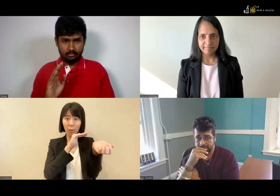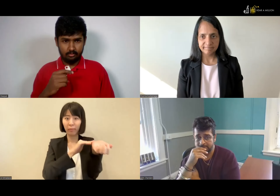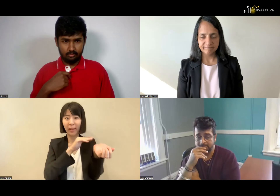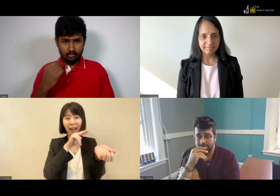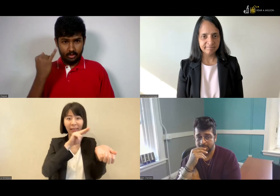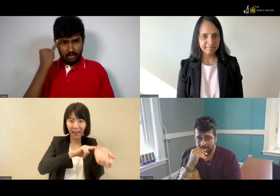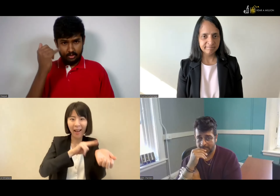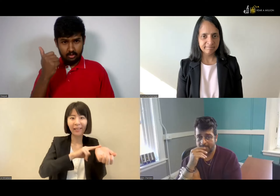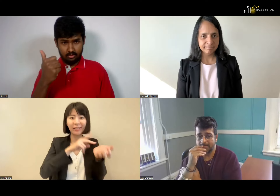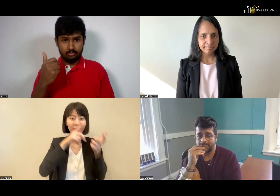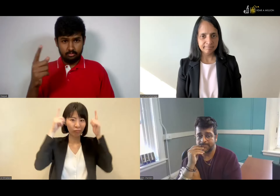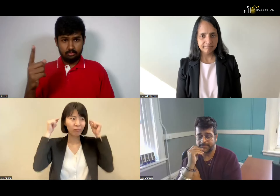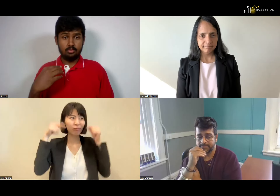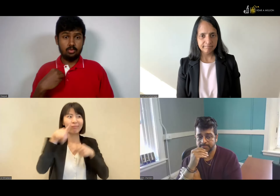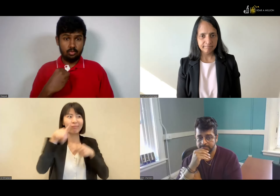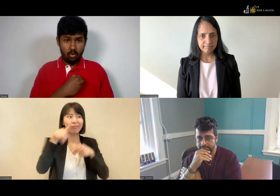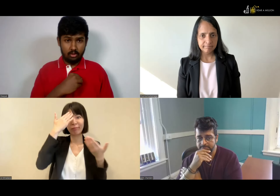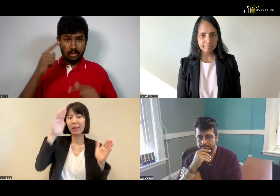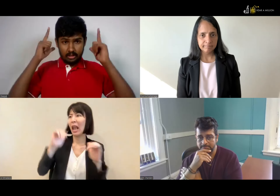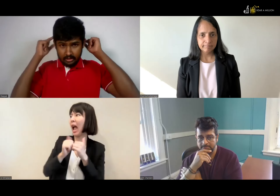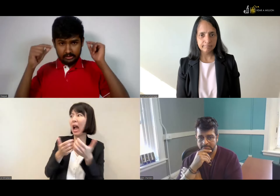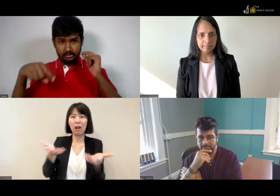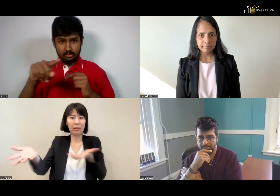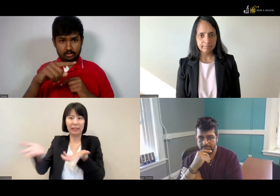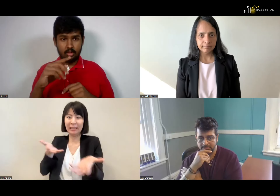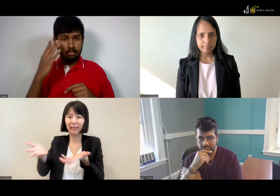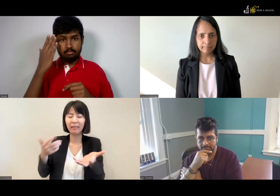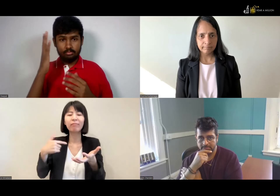Yes, so I saying in my idea, the nurse and the